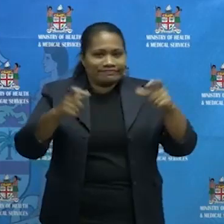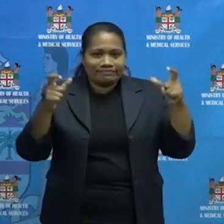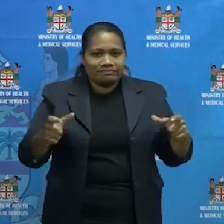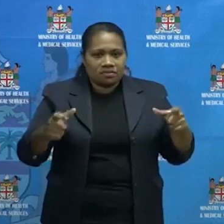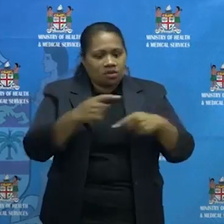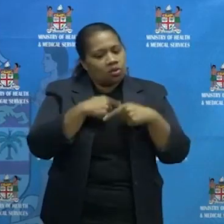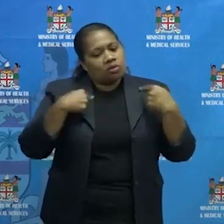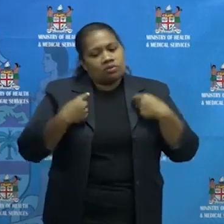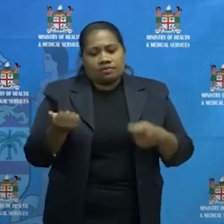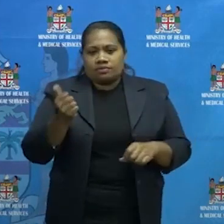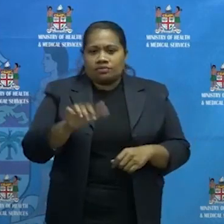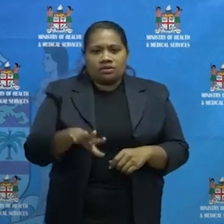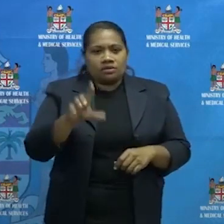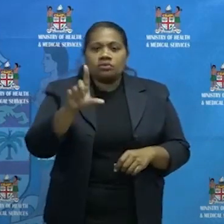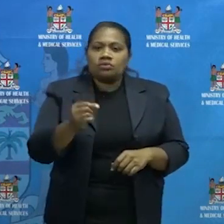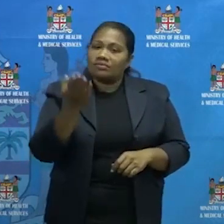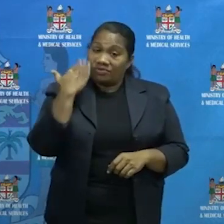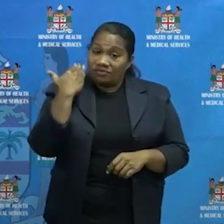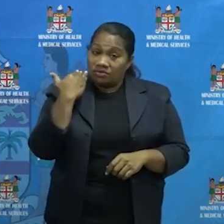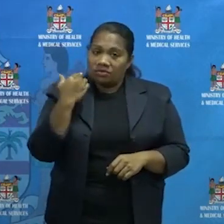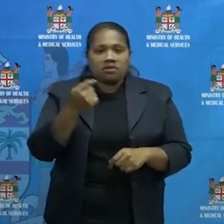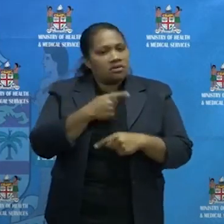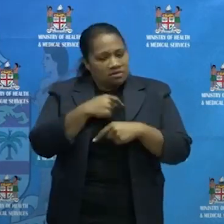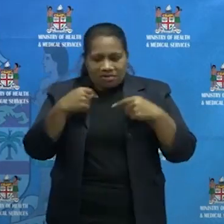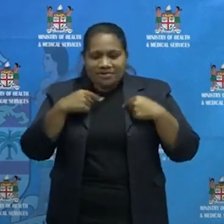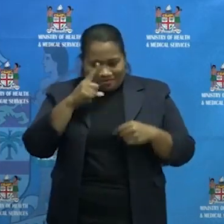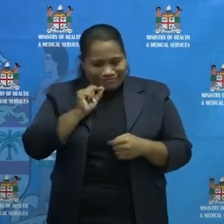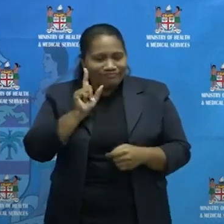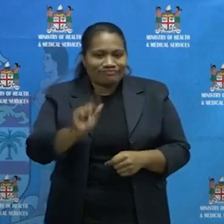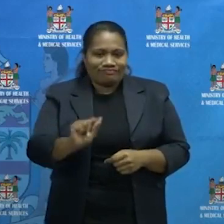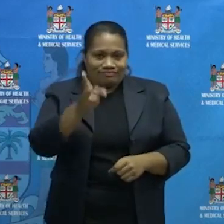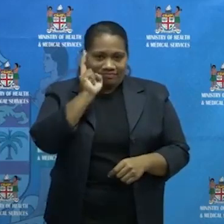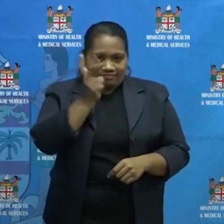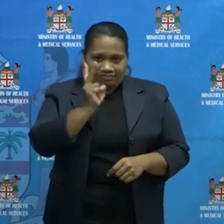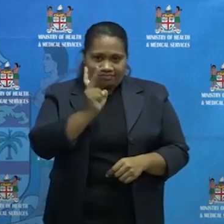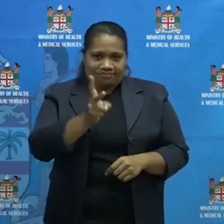it before. We will not hesitate to do it again.